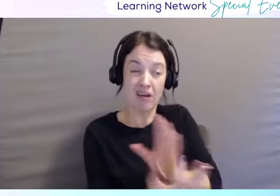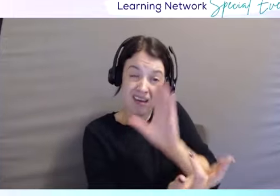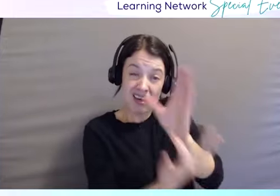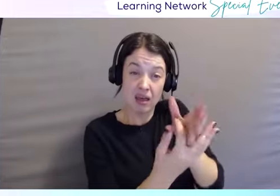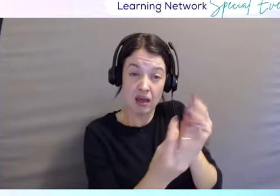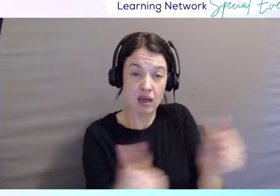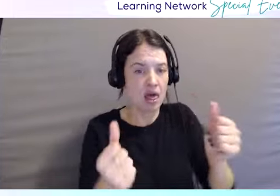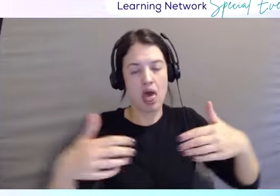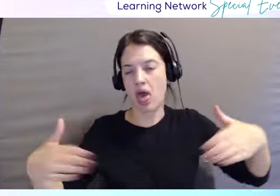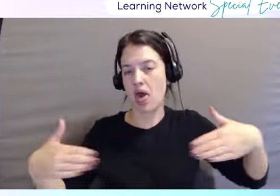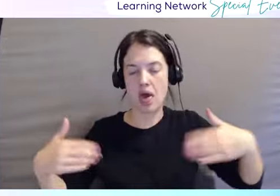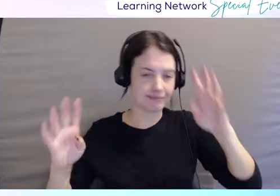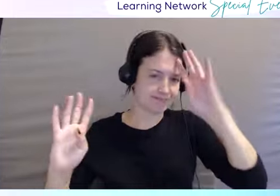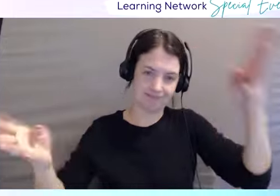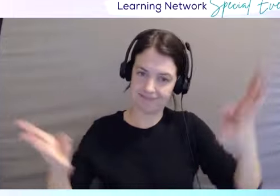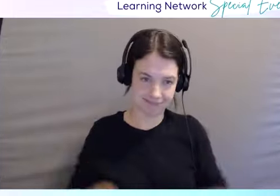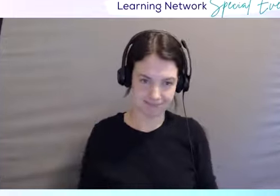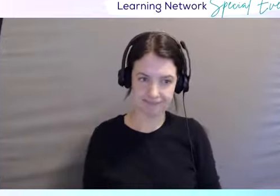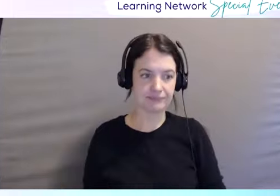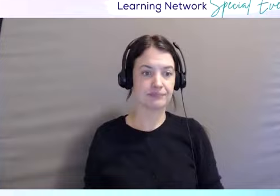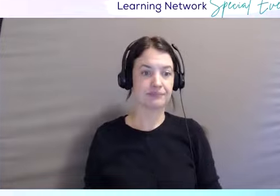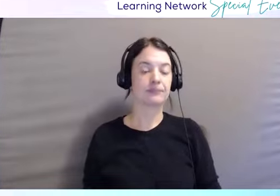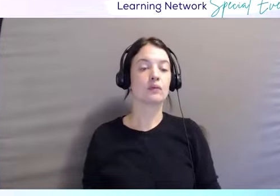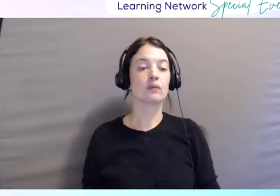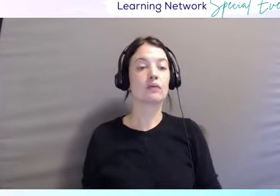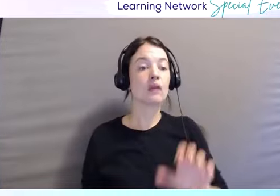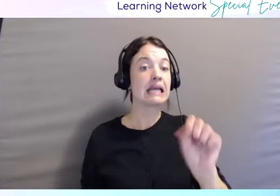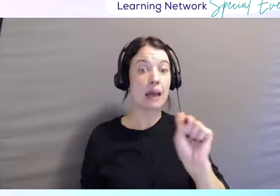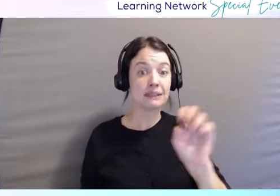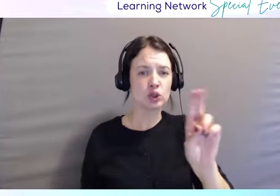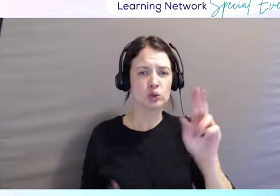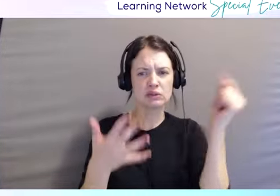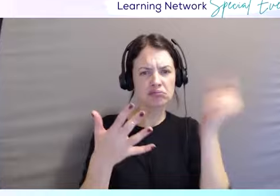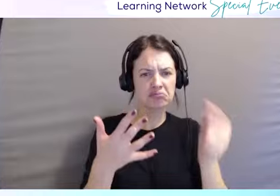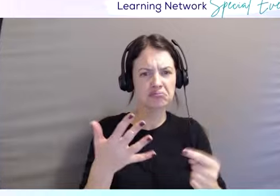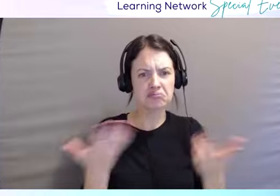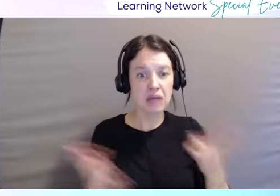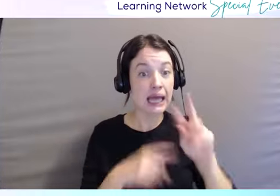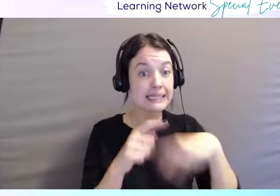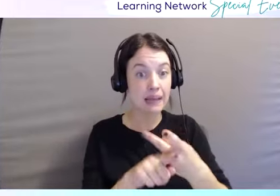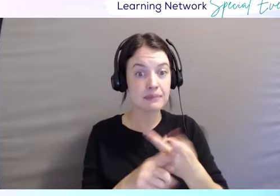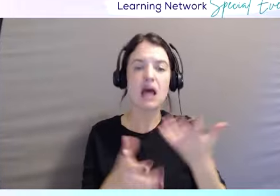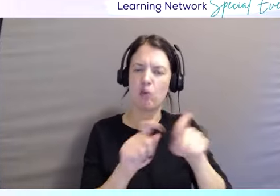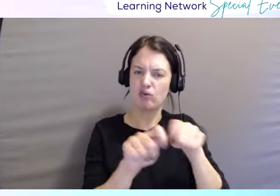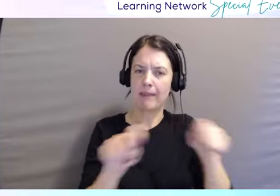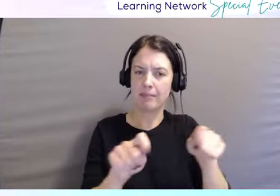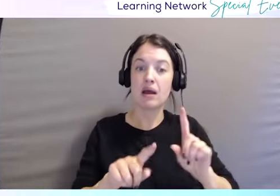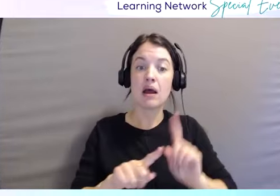So, to end this section, I just want to say to you, not all substances have the same impacts